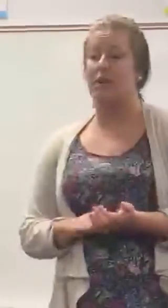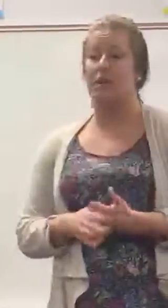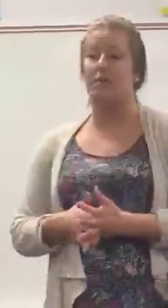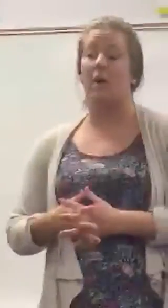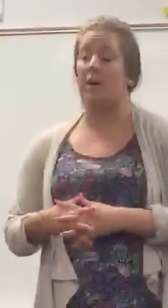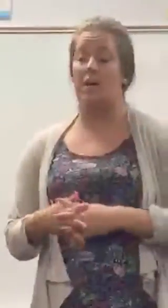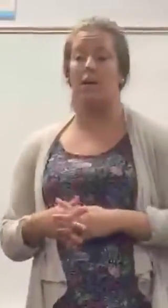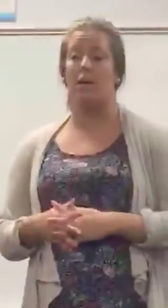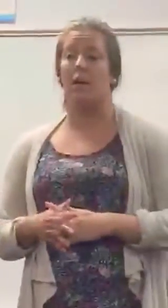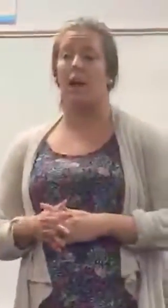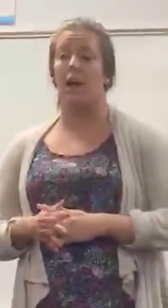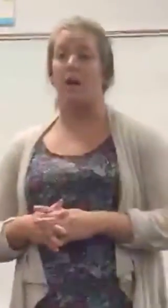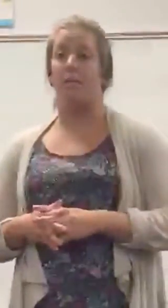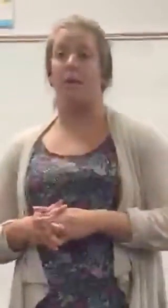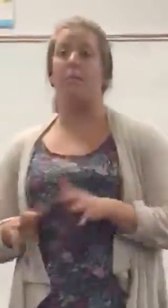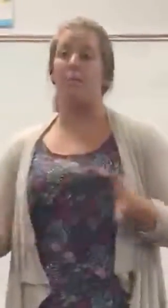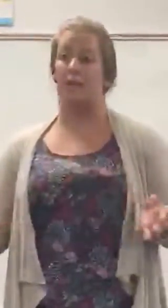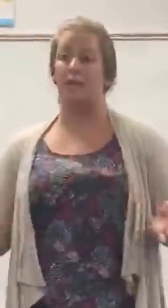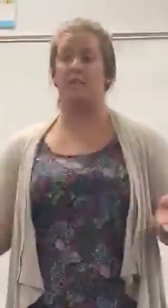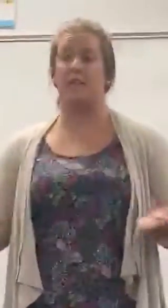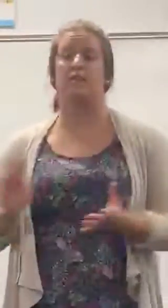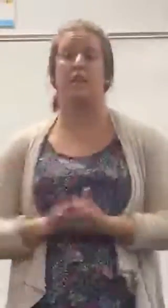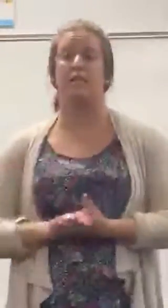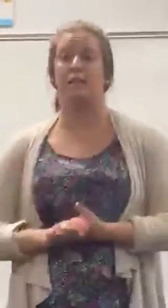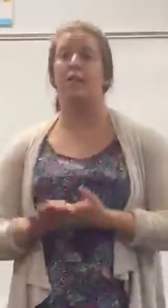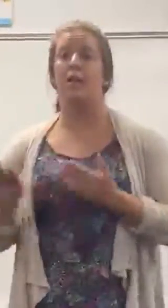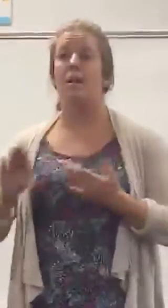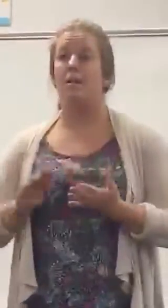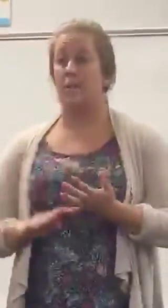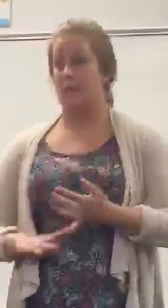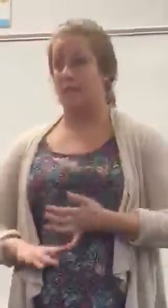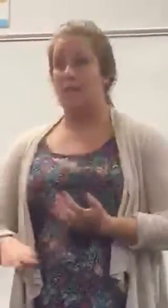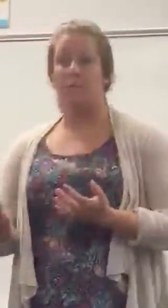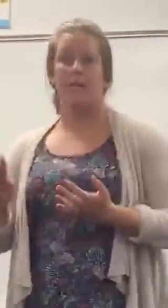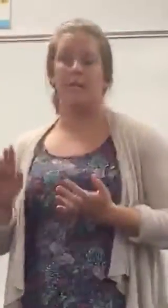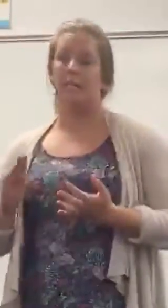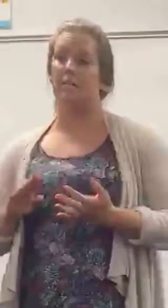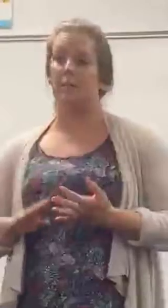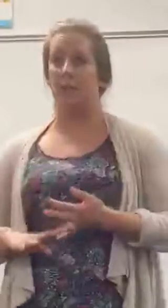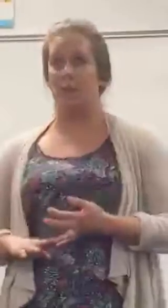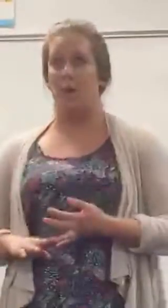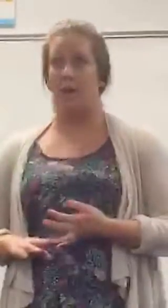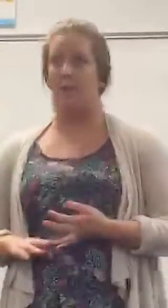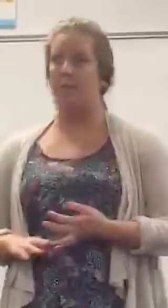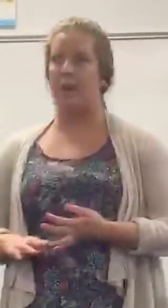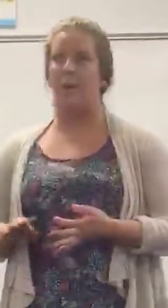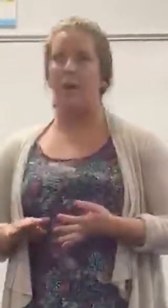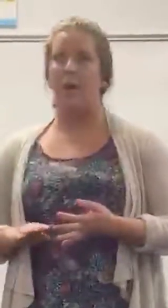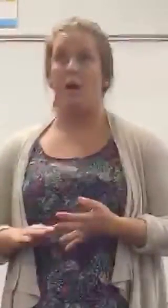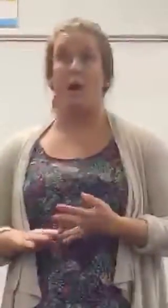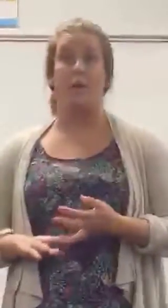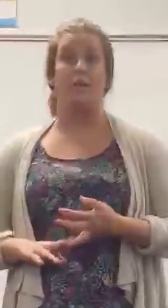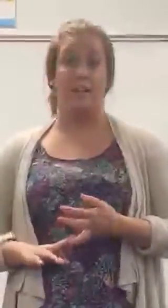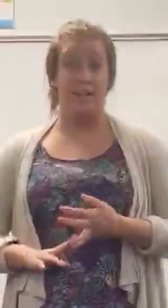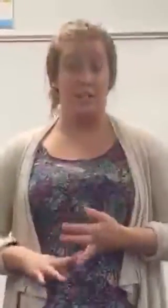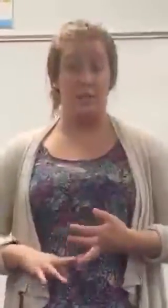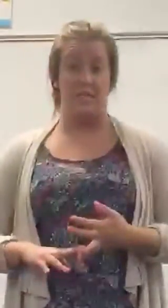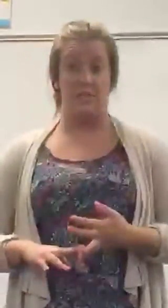think about when you're implementing this kind of stuff is the length of time that it takes. You really want to think about how it affects students,